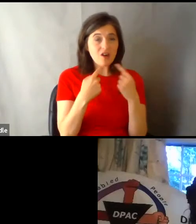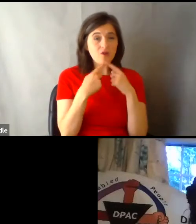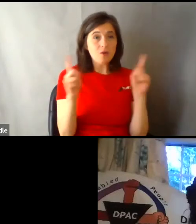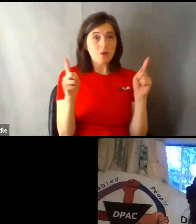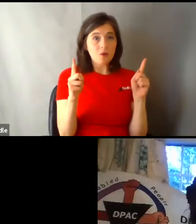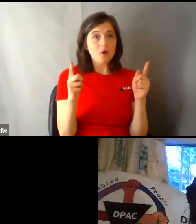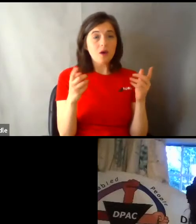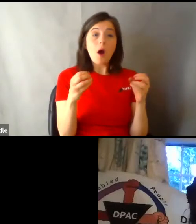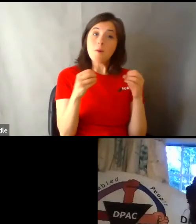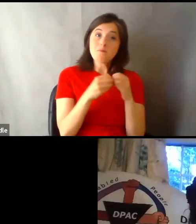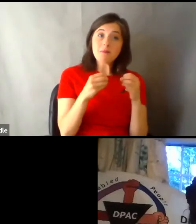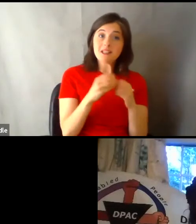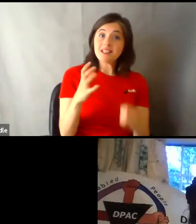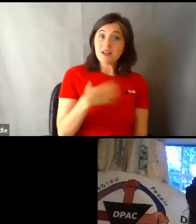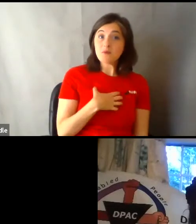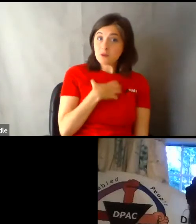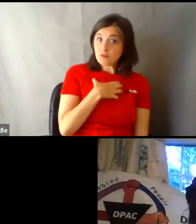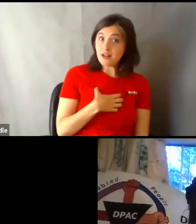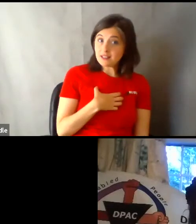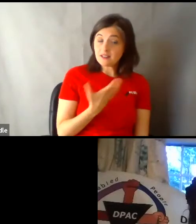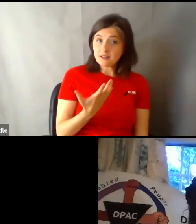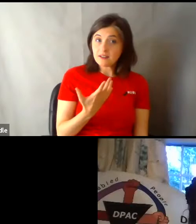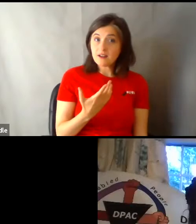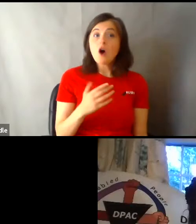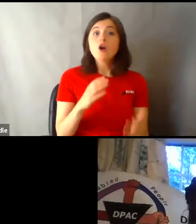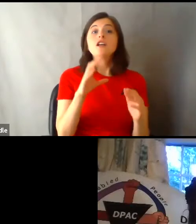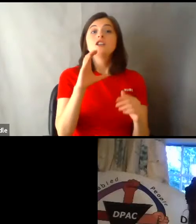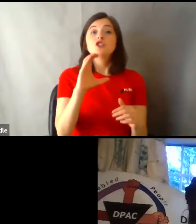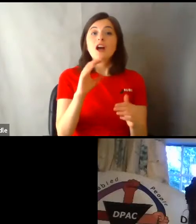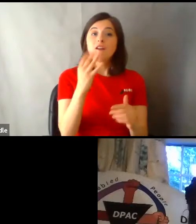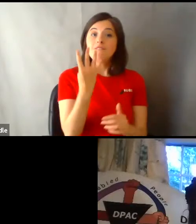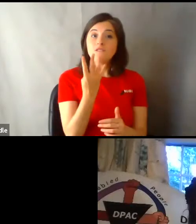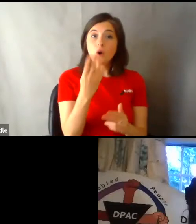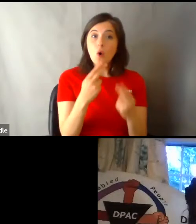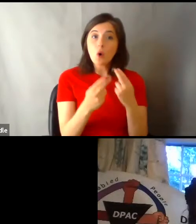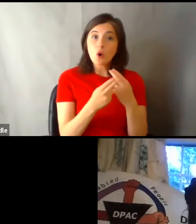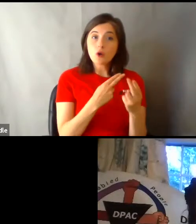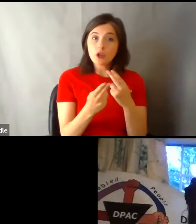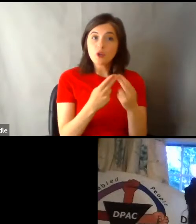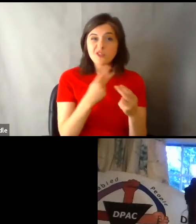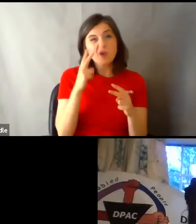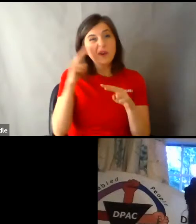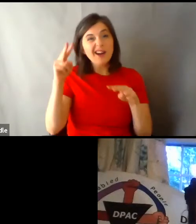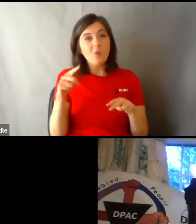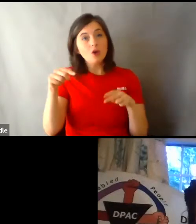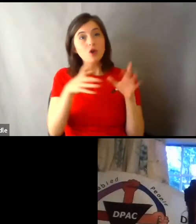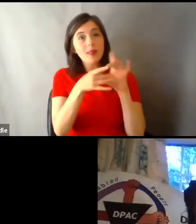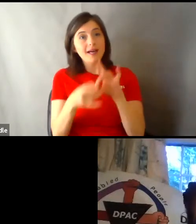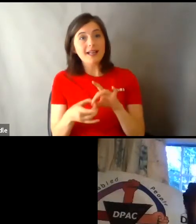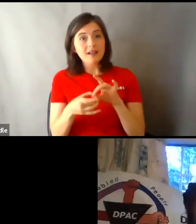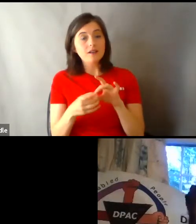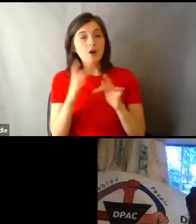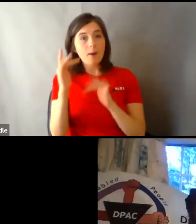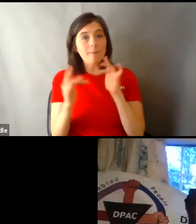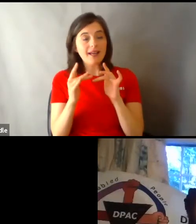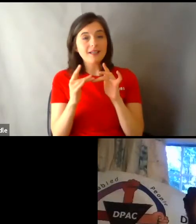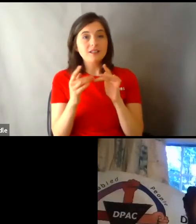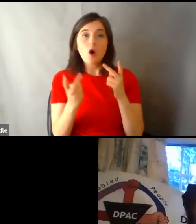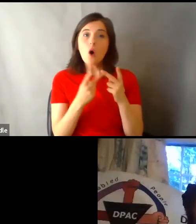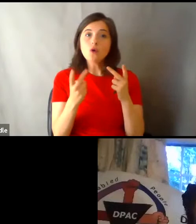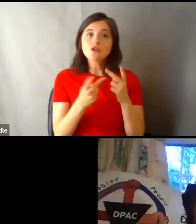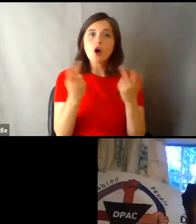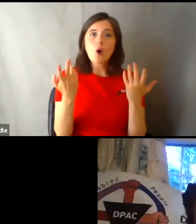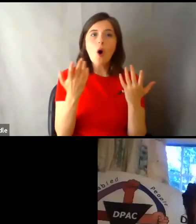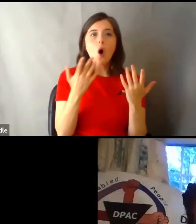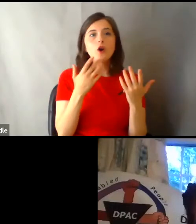the BBC. It was on Channel 4 News. Again, there's a link to that in the appendix of links on our page. And it was on Newsnight, where